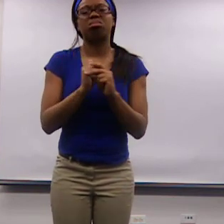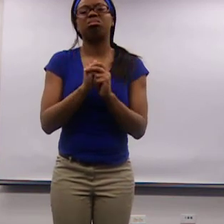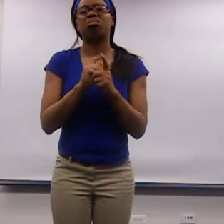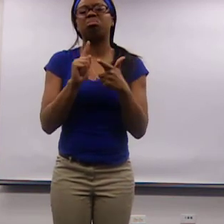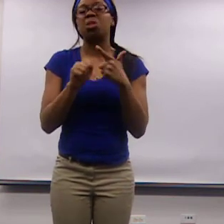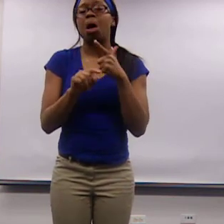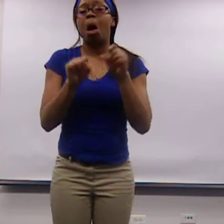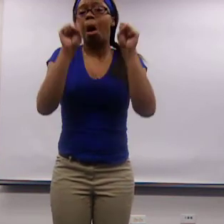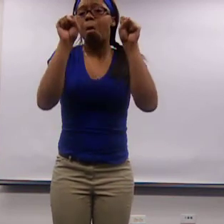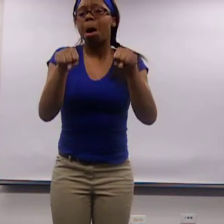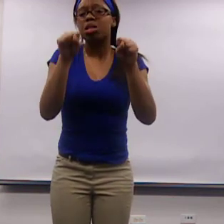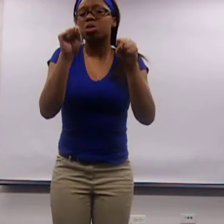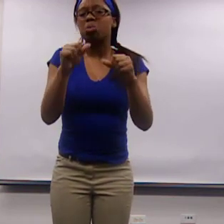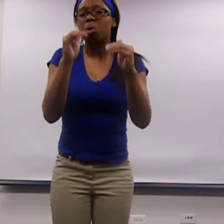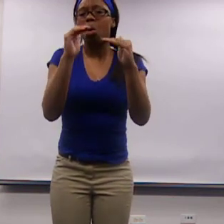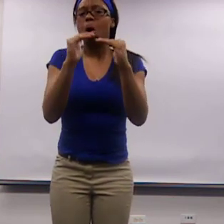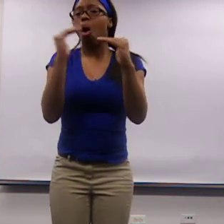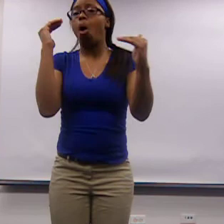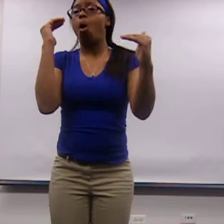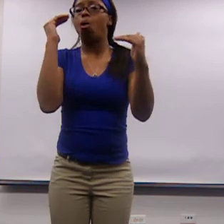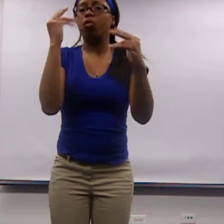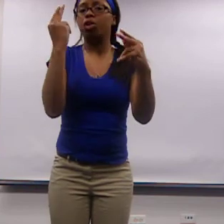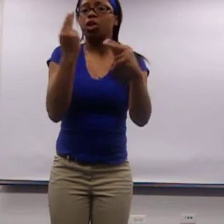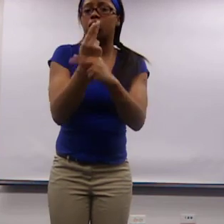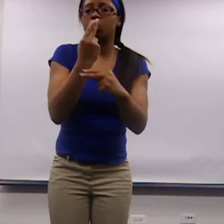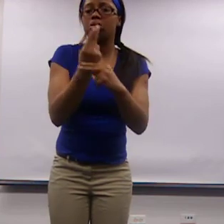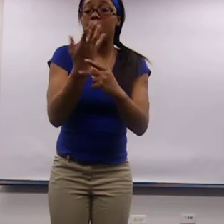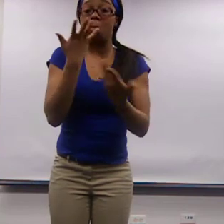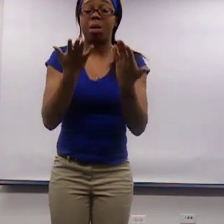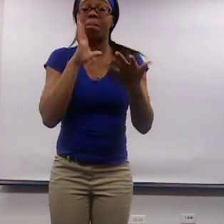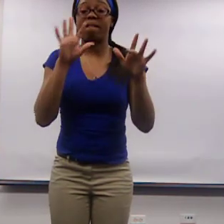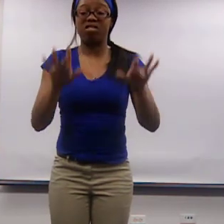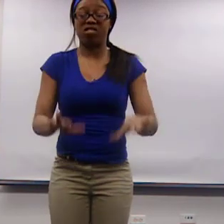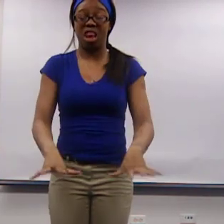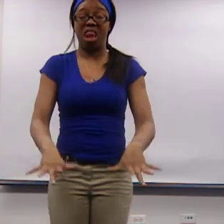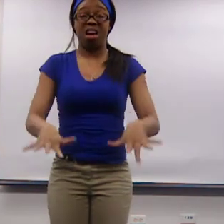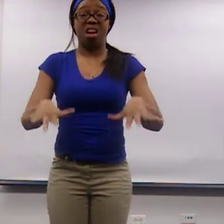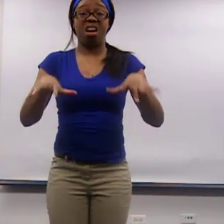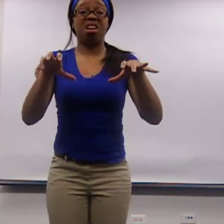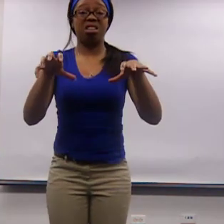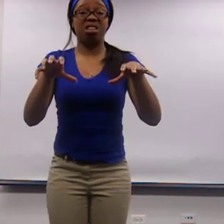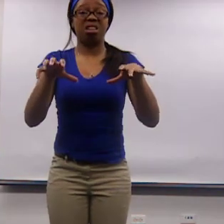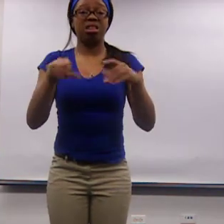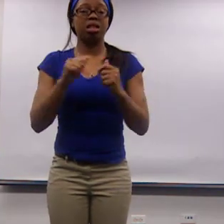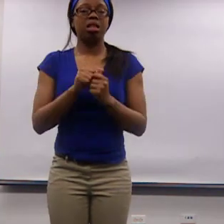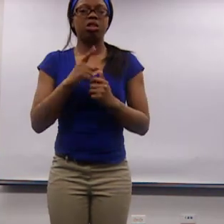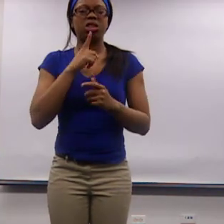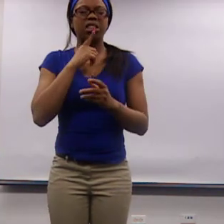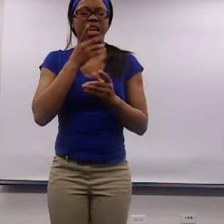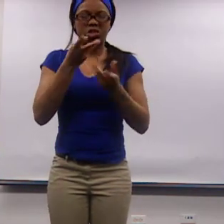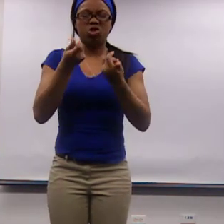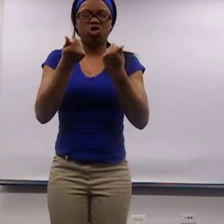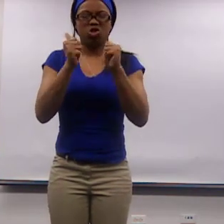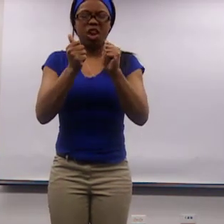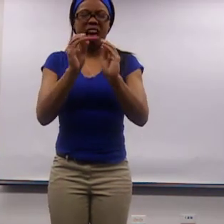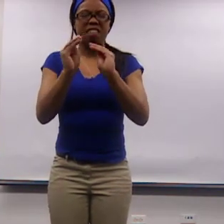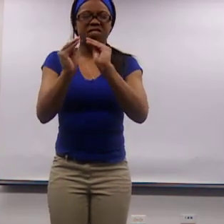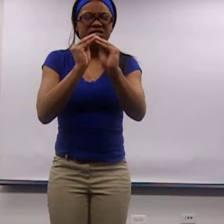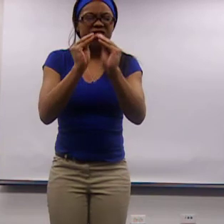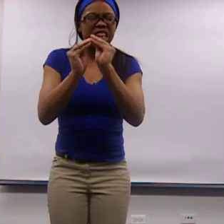possible overuse, possible flooding of the system. How can we take all of these ones? So they're working out the kinks right now. They're working on